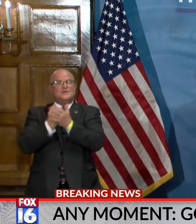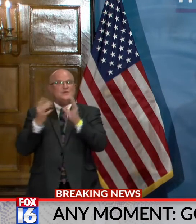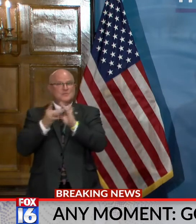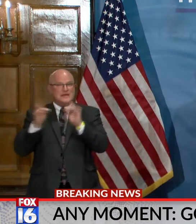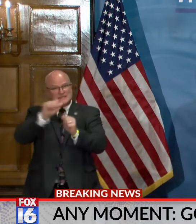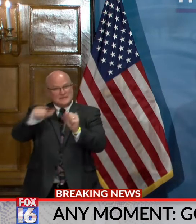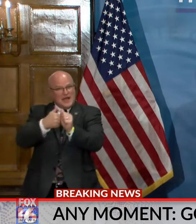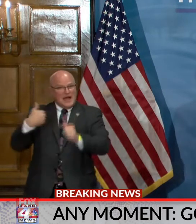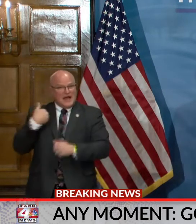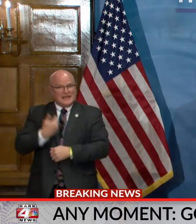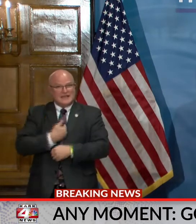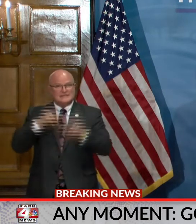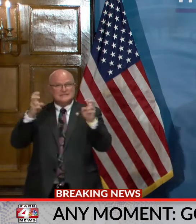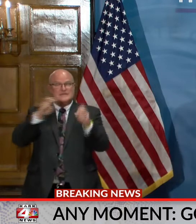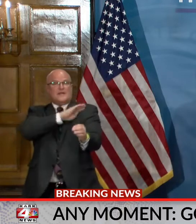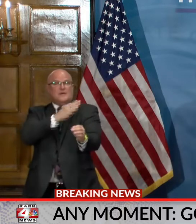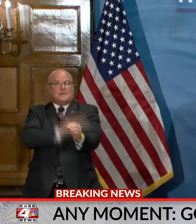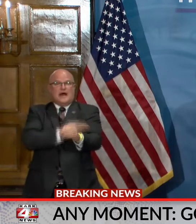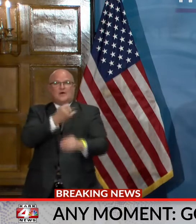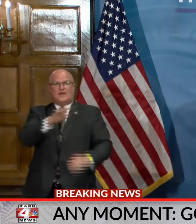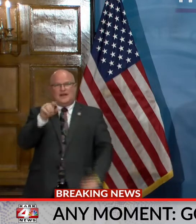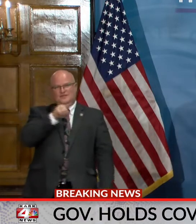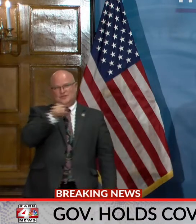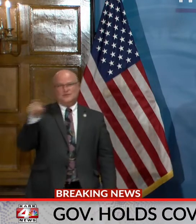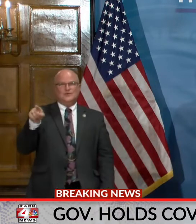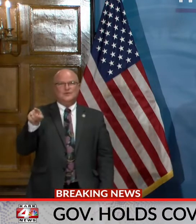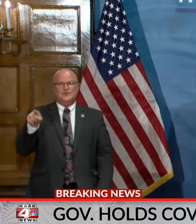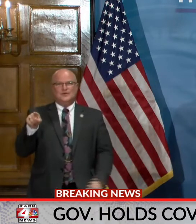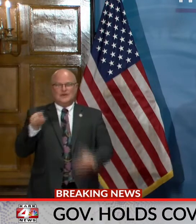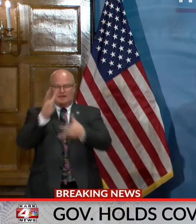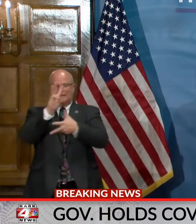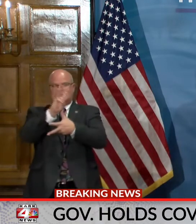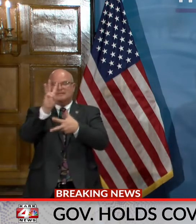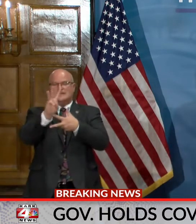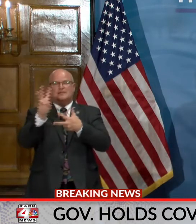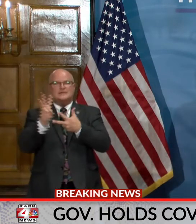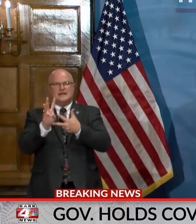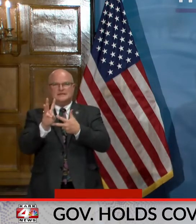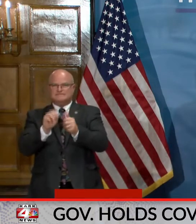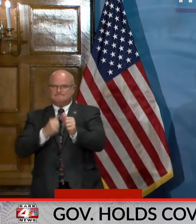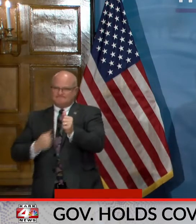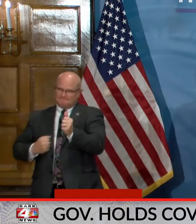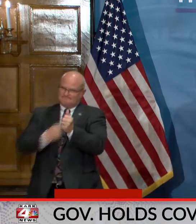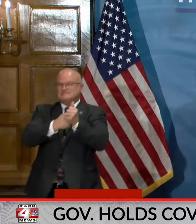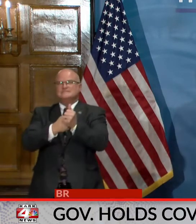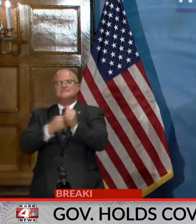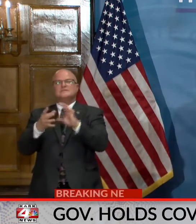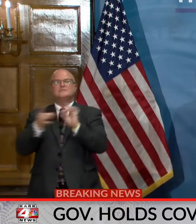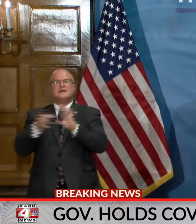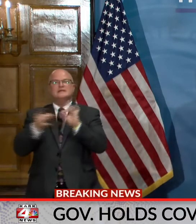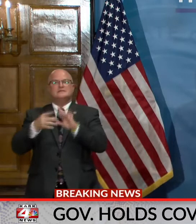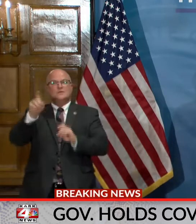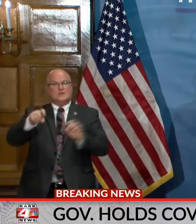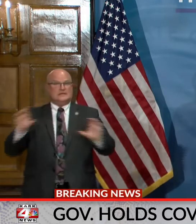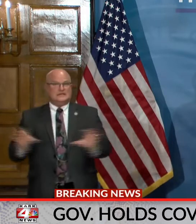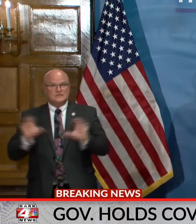behind us, the power of you, and the 3 W's as well, just reinforcing the message as to what we need to